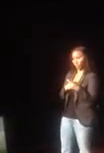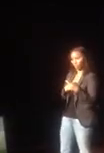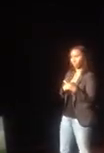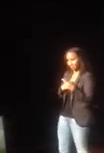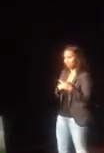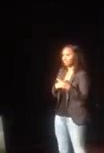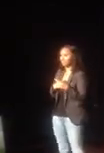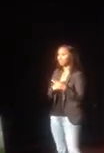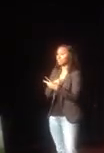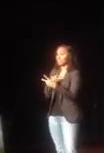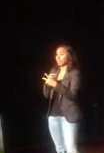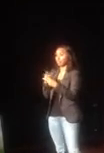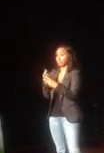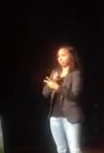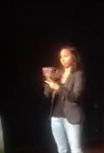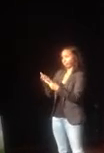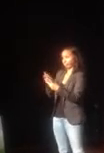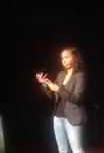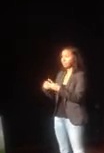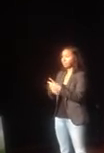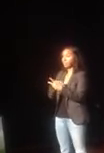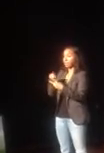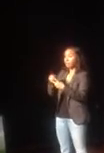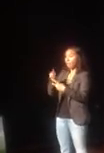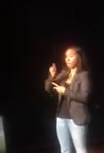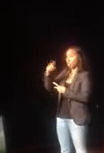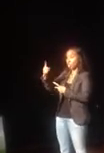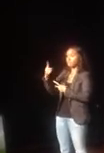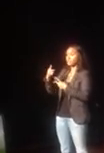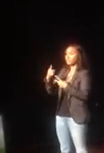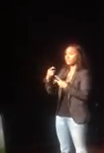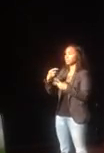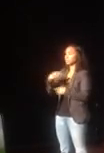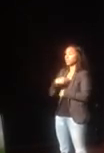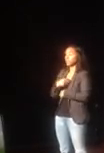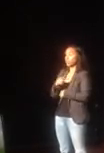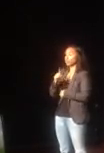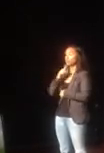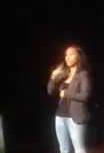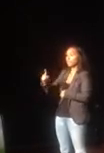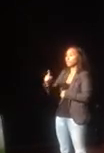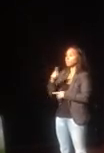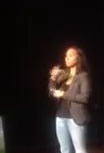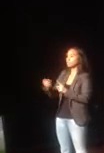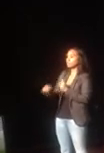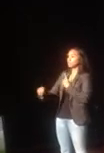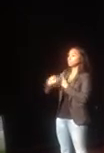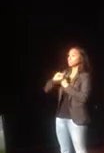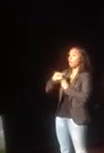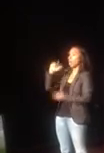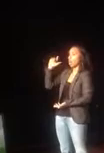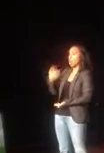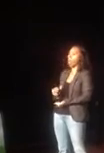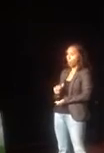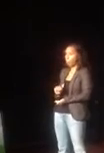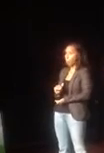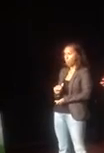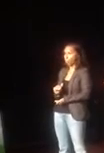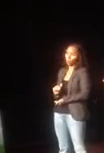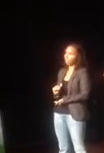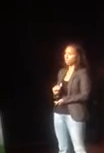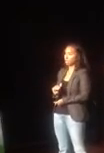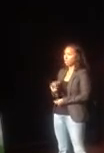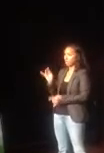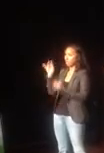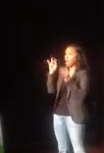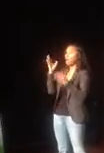The first piece I wrote when I hit rock bottom. I mean, some people drink, some people